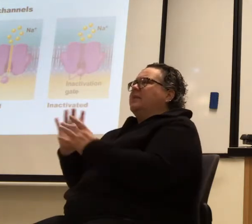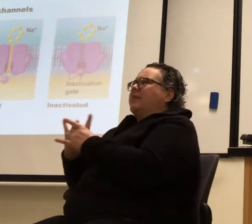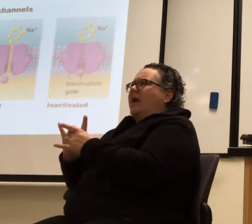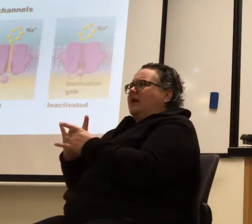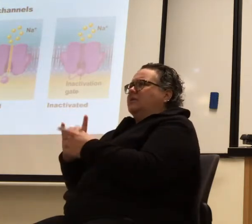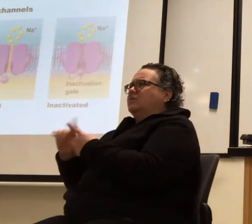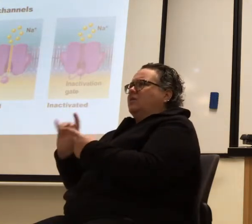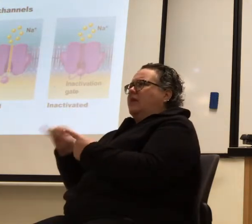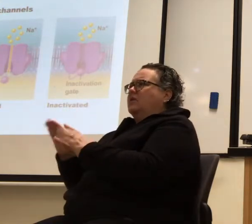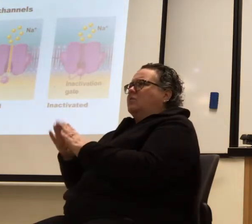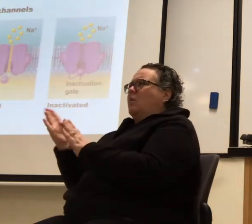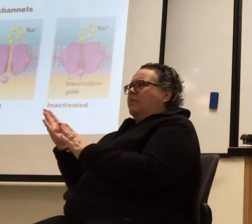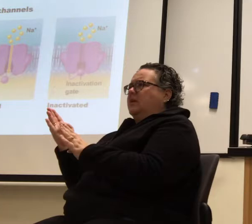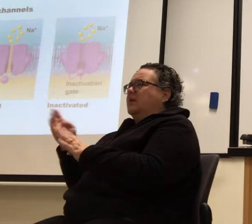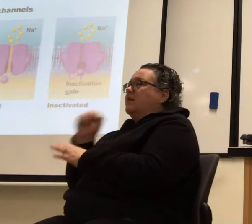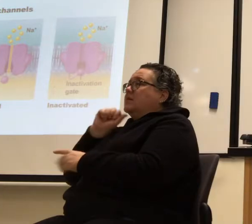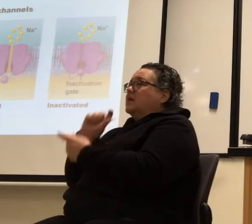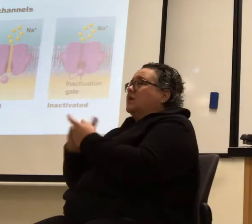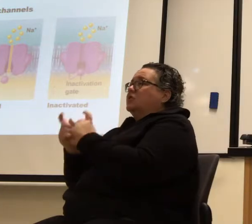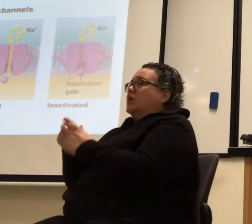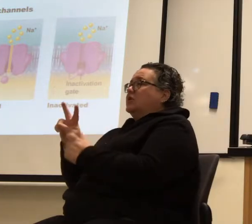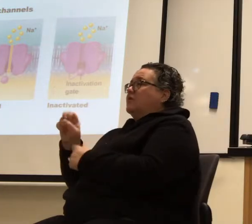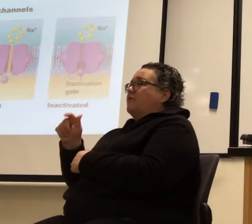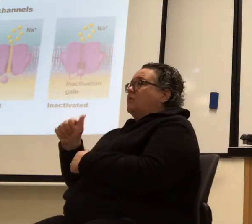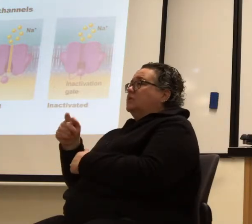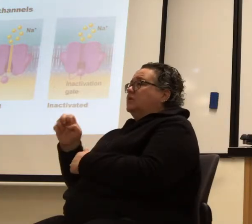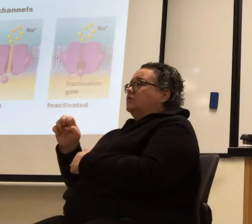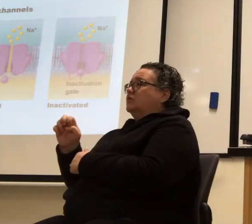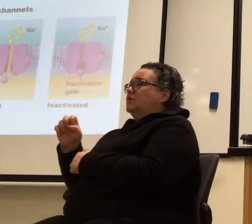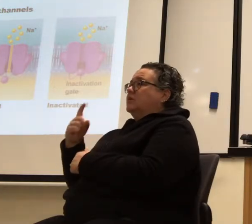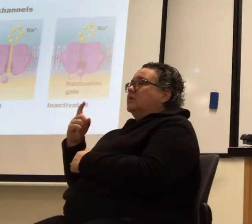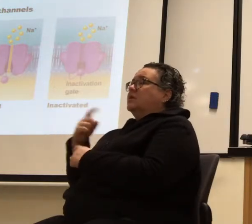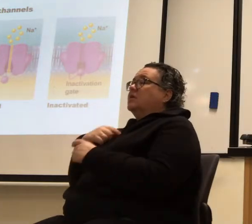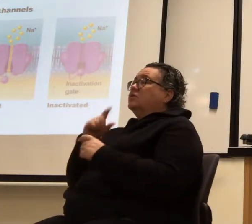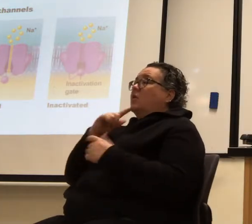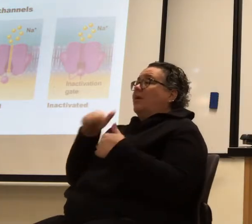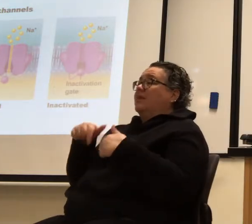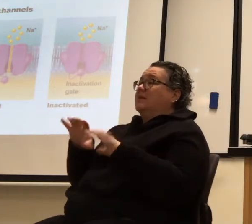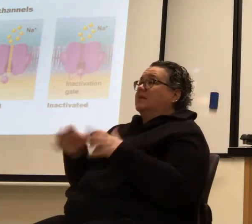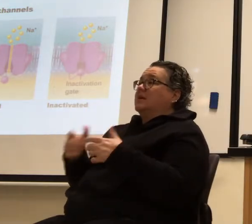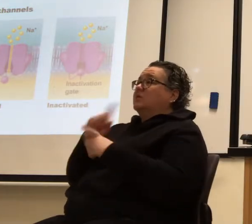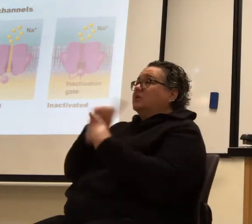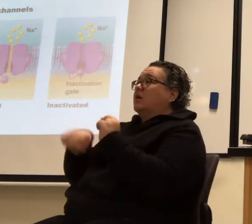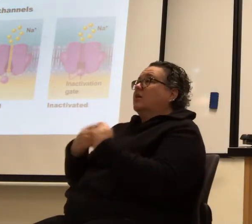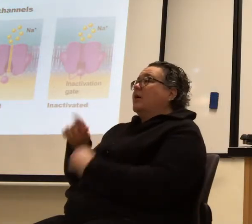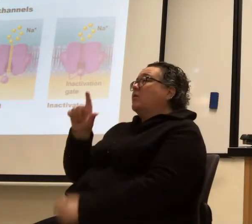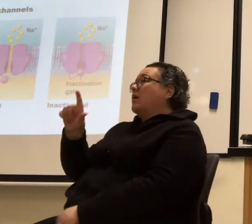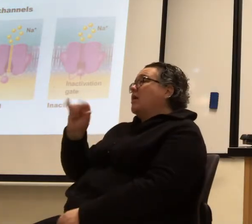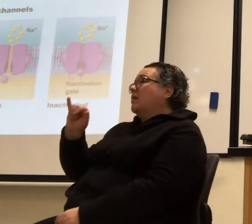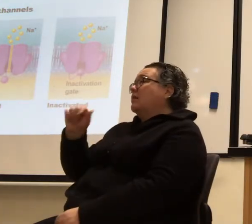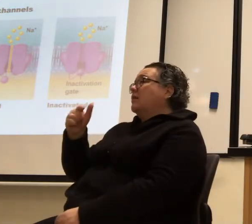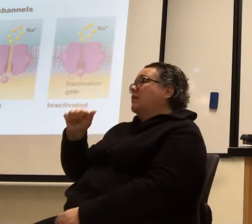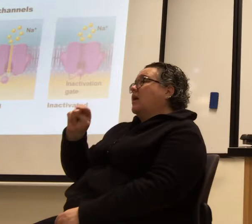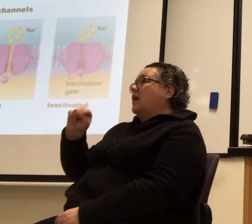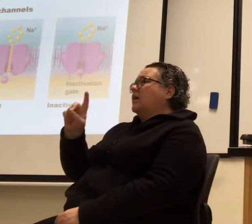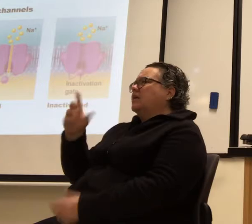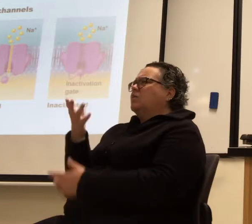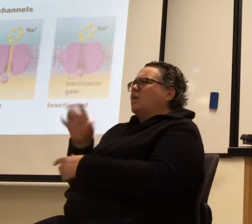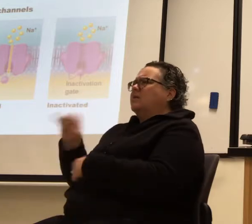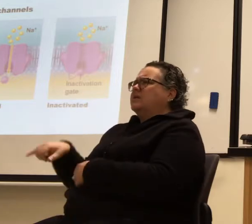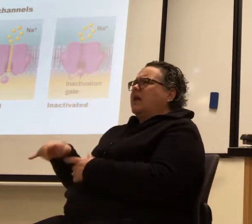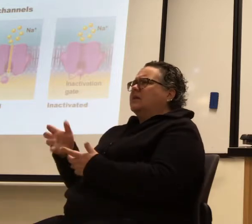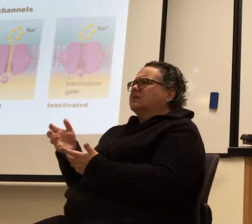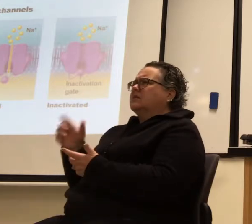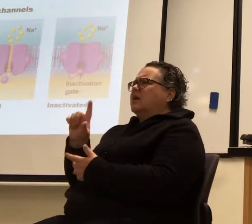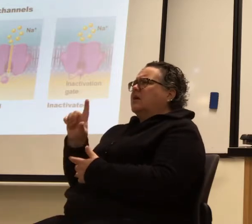voltage. Right? So in this class, when we were talking about ligand gated channels, what was the ligand? It